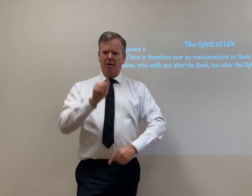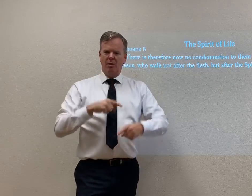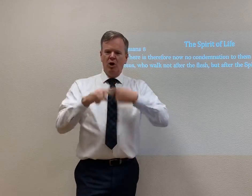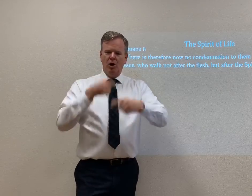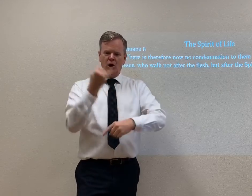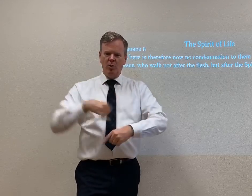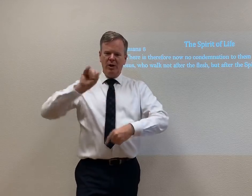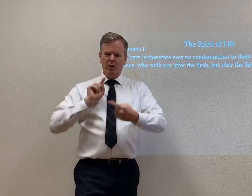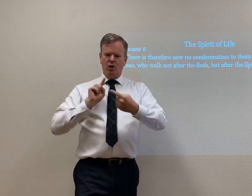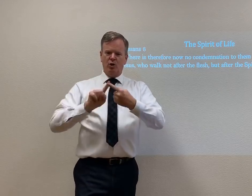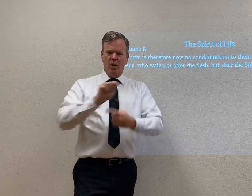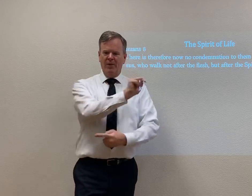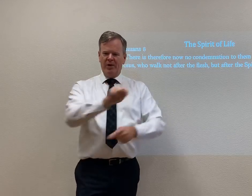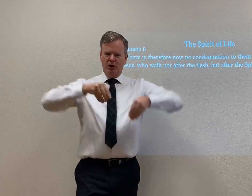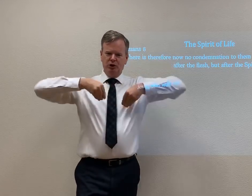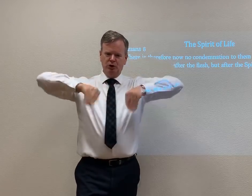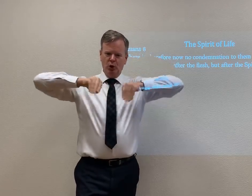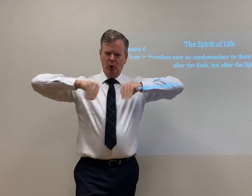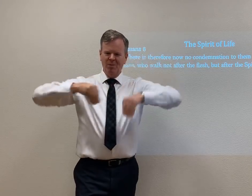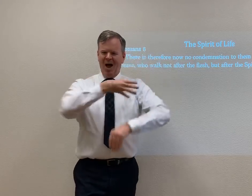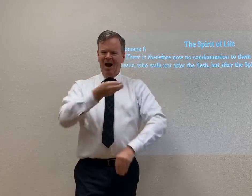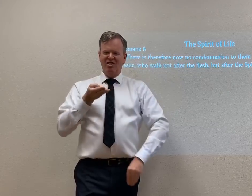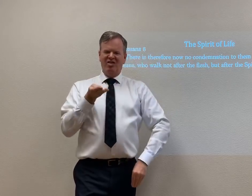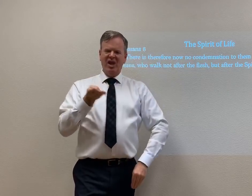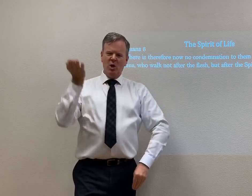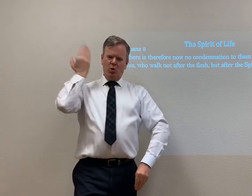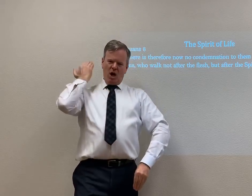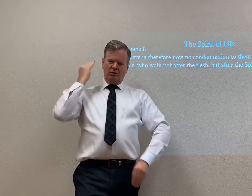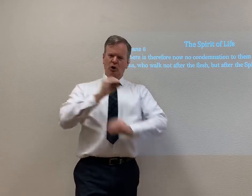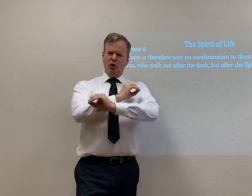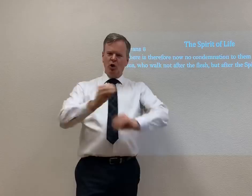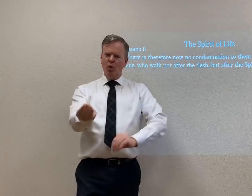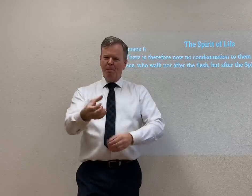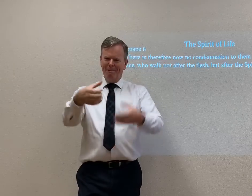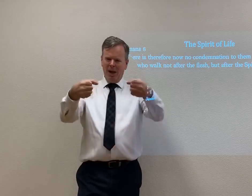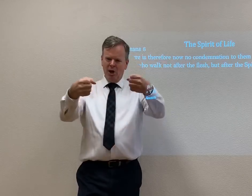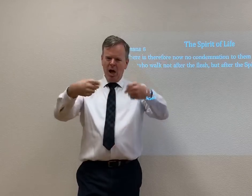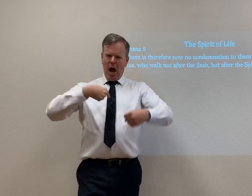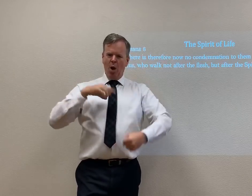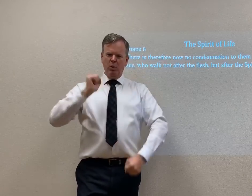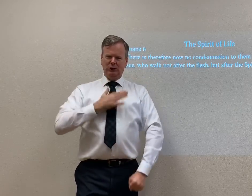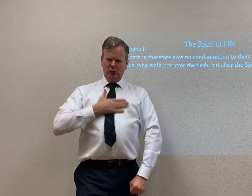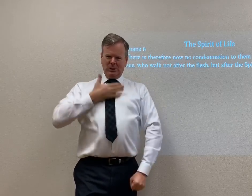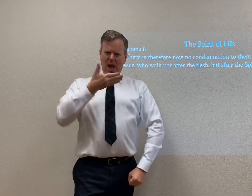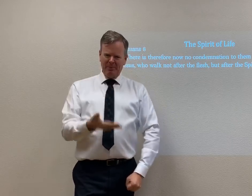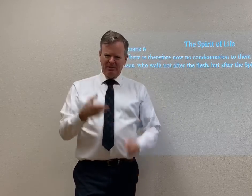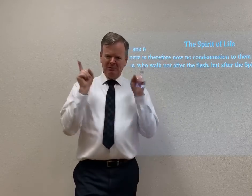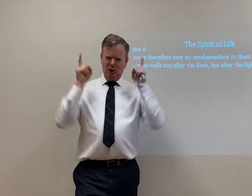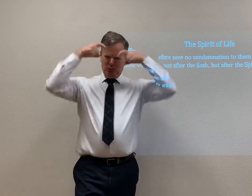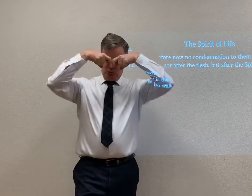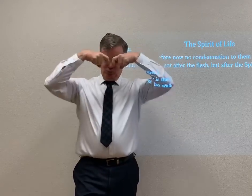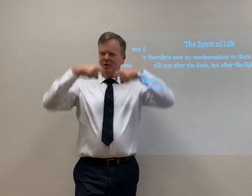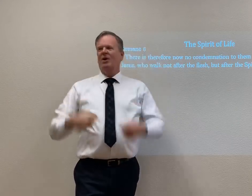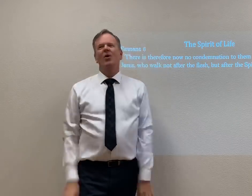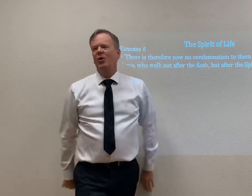speak. You know, I'm not going to sign, I am going to the store this way, and then said, there was no milk. I was upset.